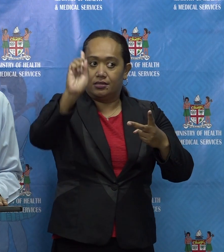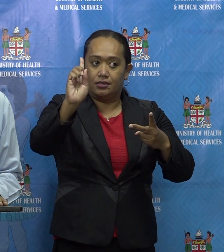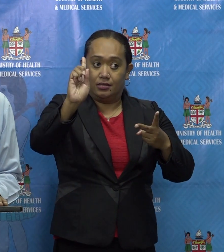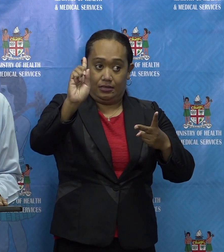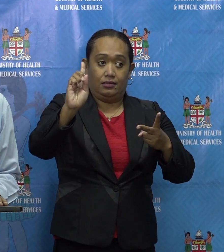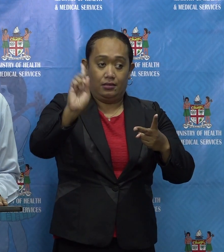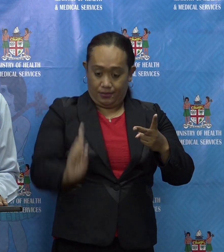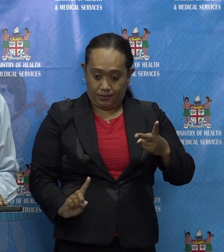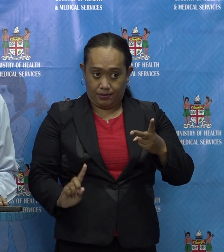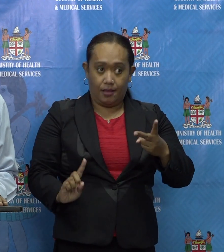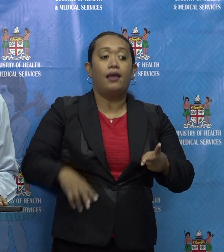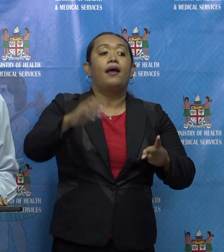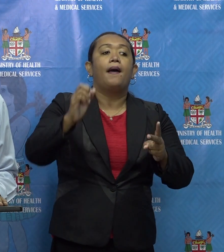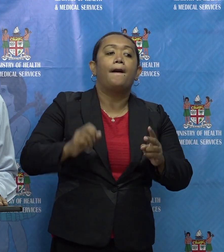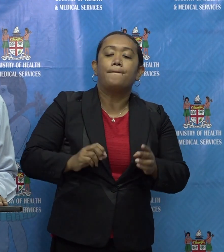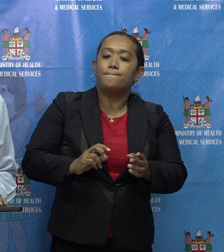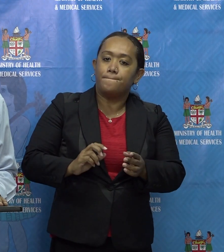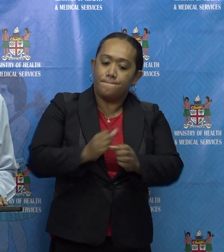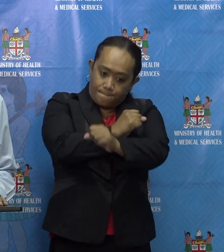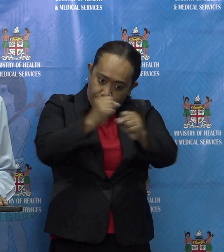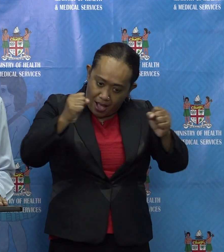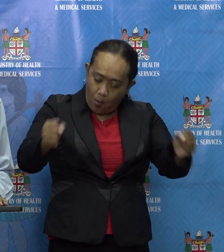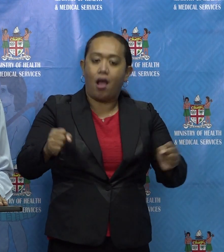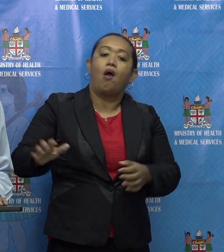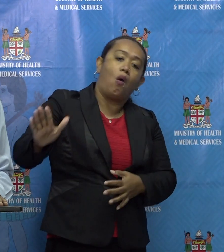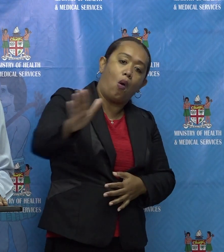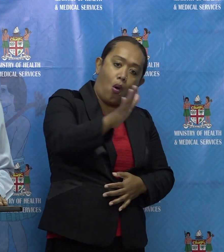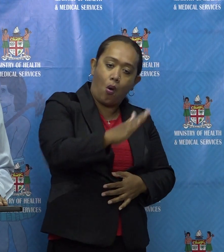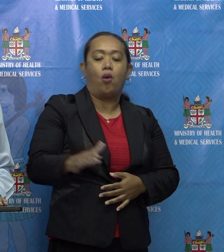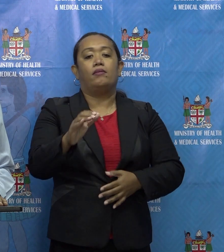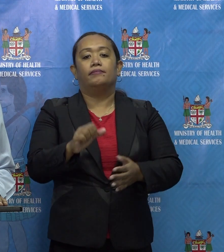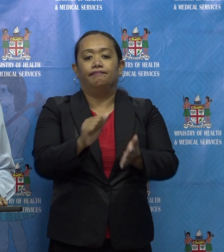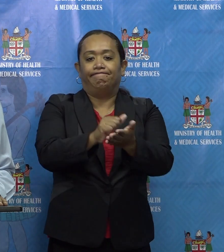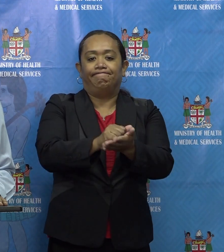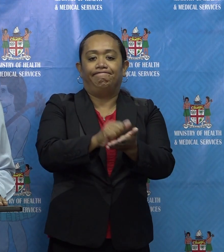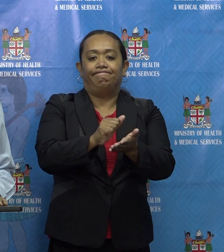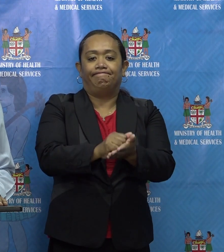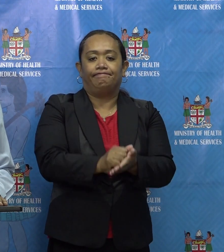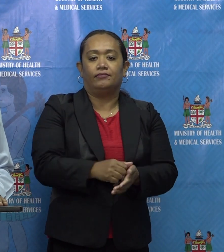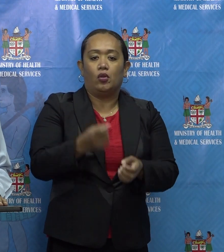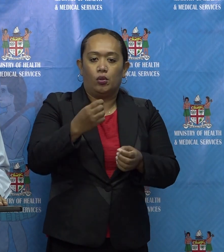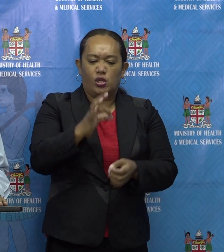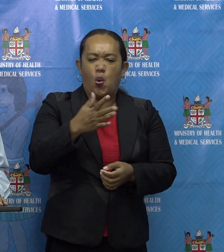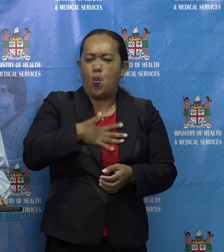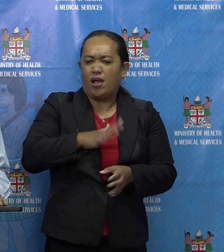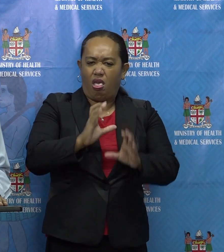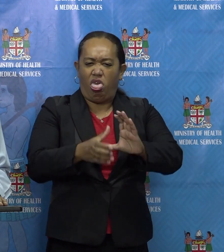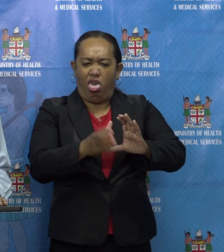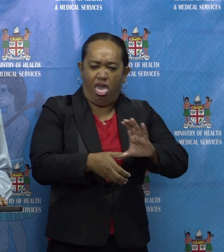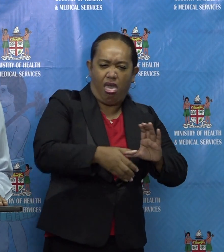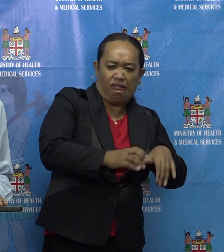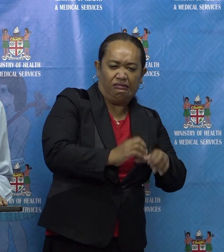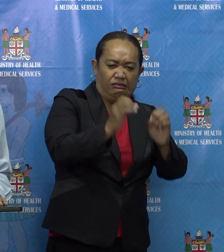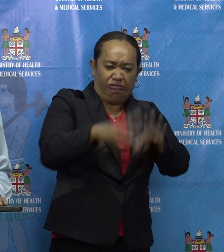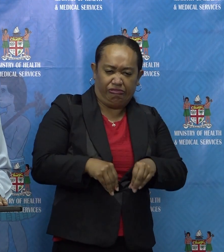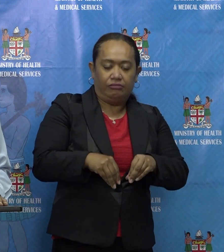telecommunications, agriculture, banking, and others will have to establish procedures to prevent infection from spreading among staff.